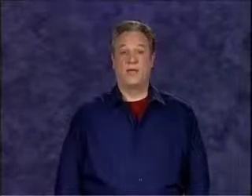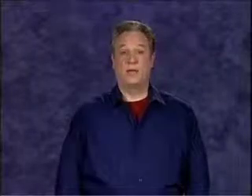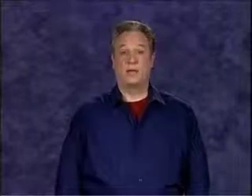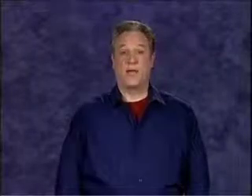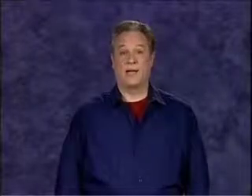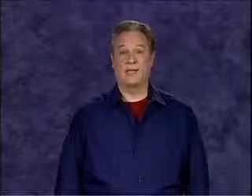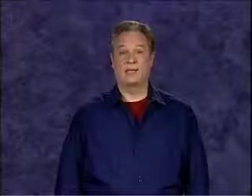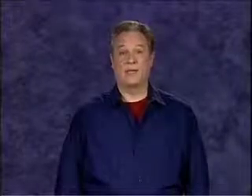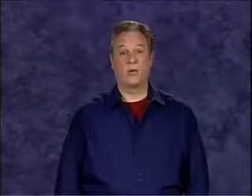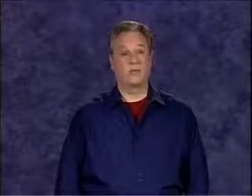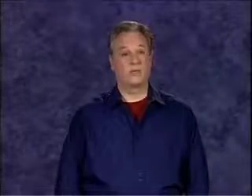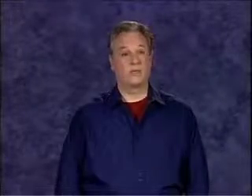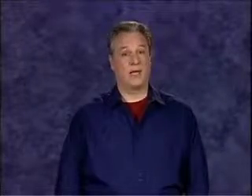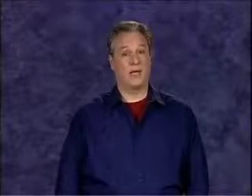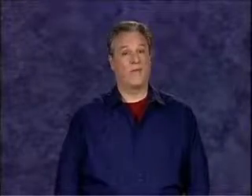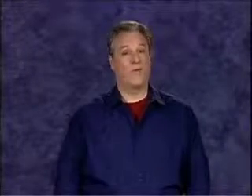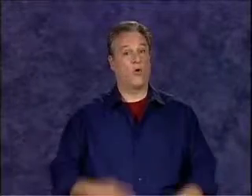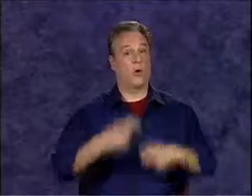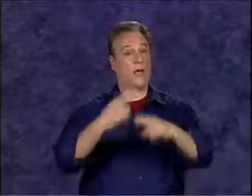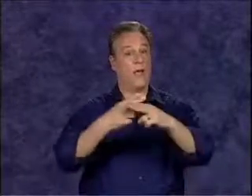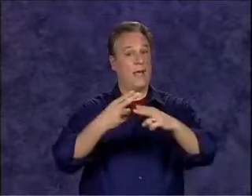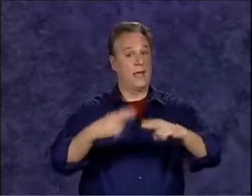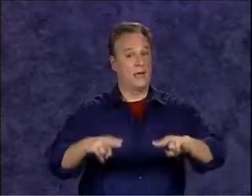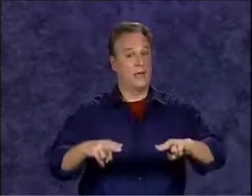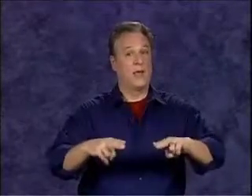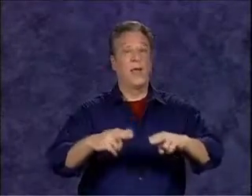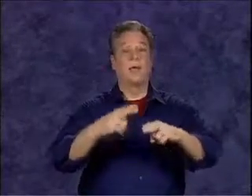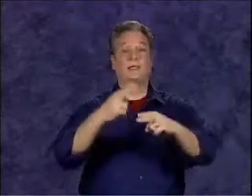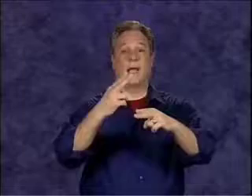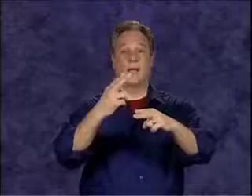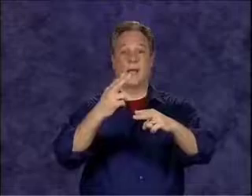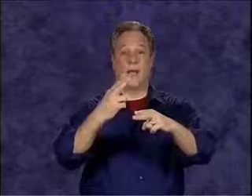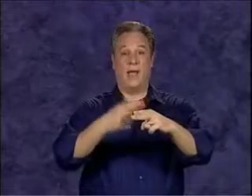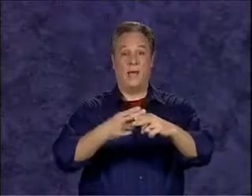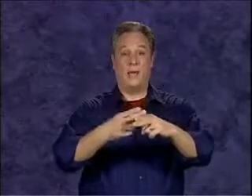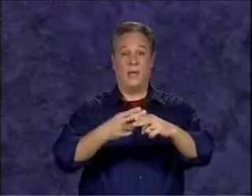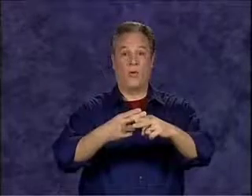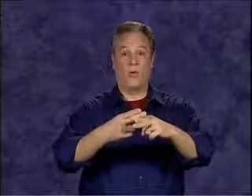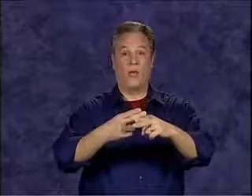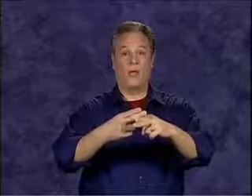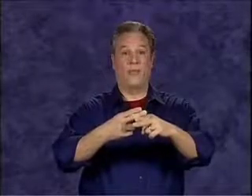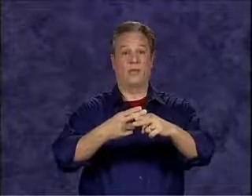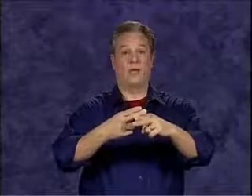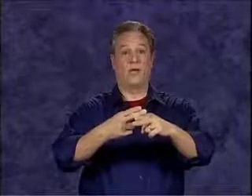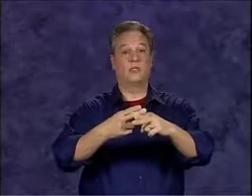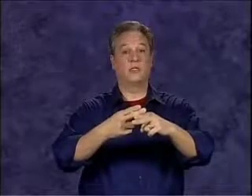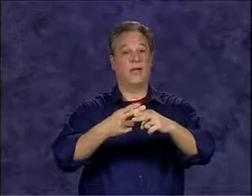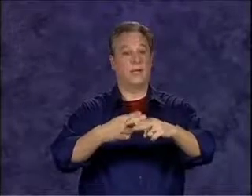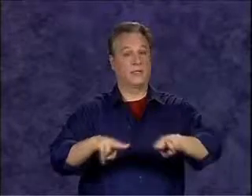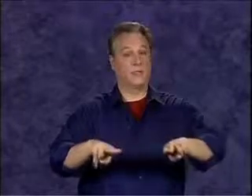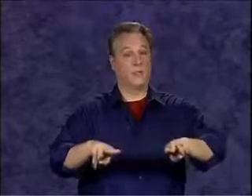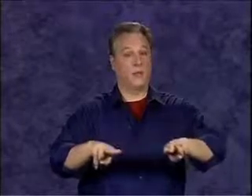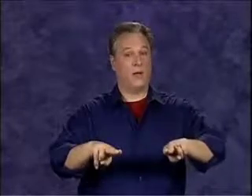This sign is similar to the sign for egg. Tap the egg on the bowl and the shell divides into two